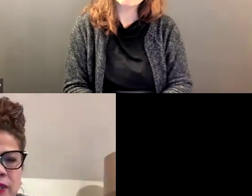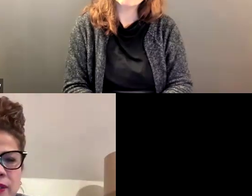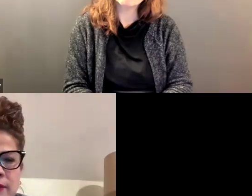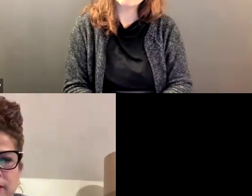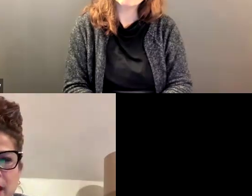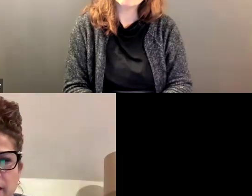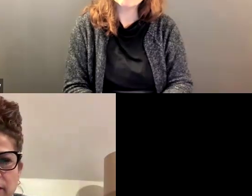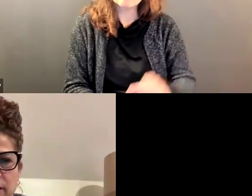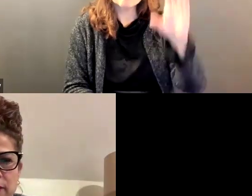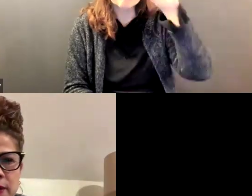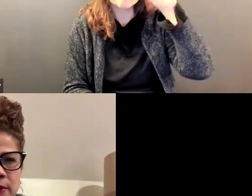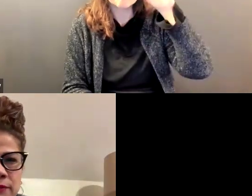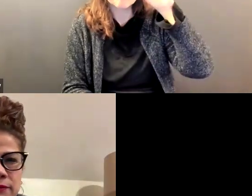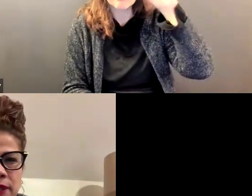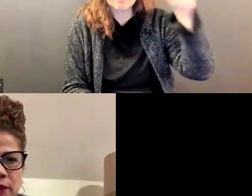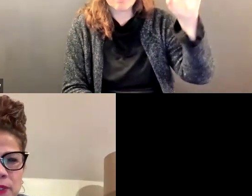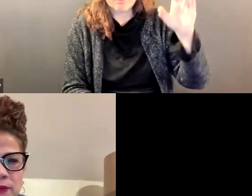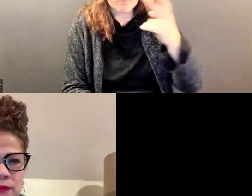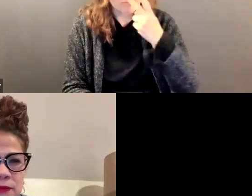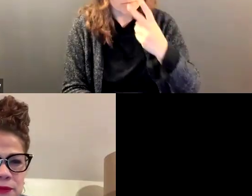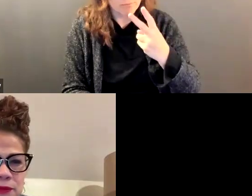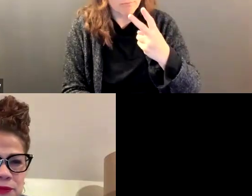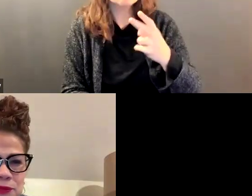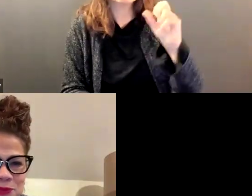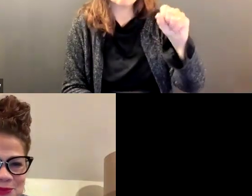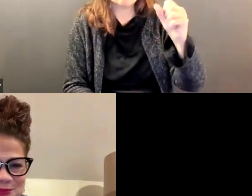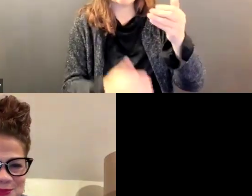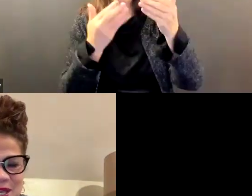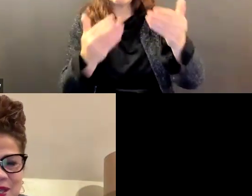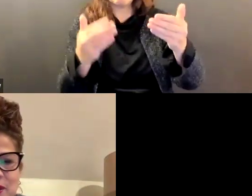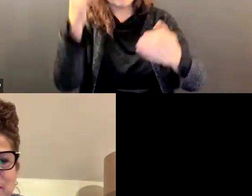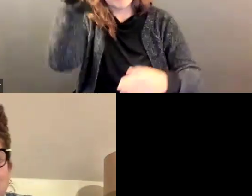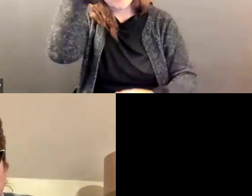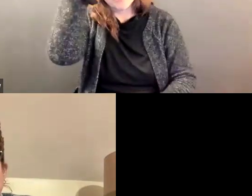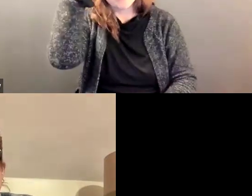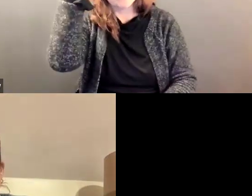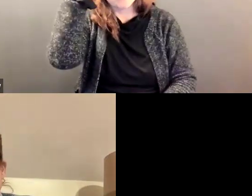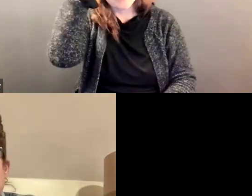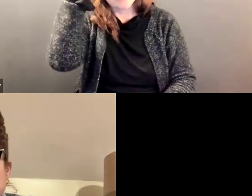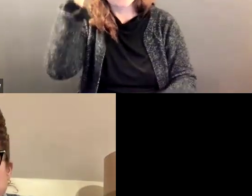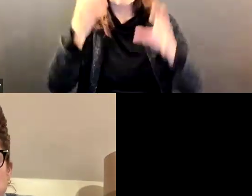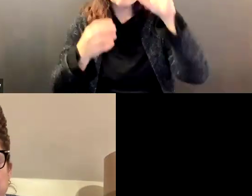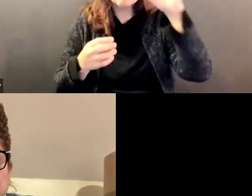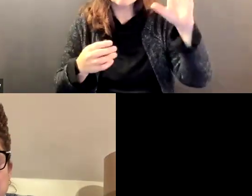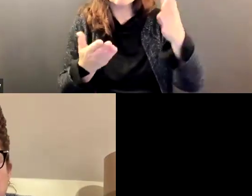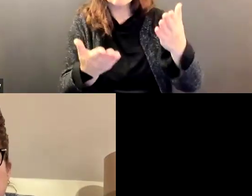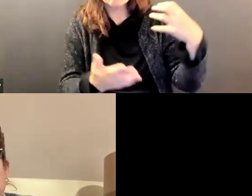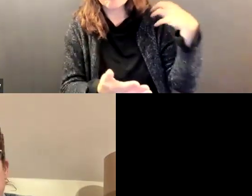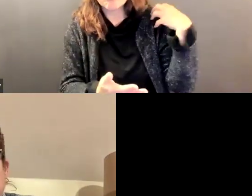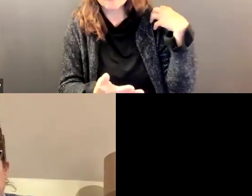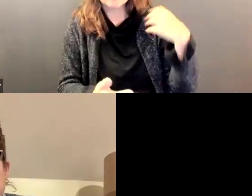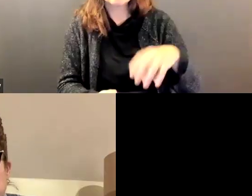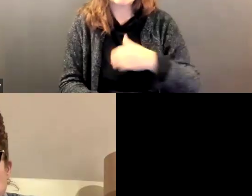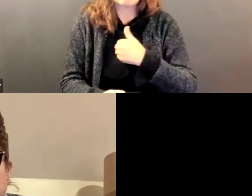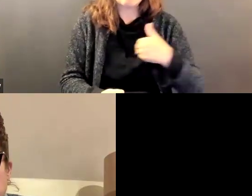Good evening. Am I here? Can you see me and hear me? Yes, we can see you. You can start. Okay, good evening, Chair and members of the school committee. For